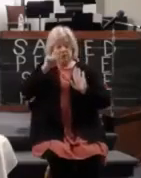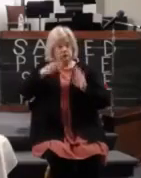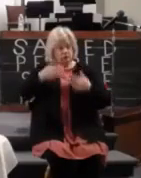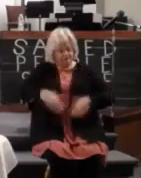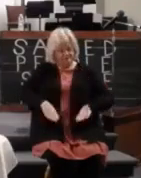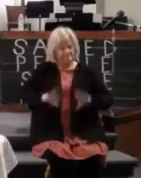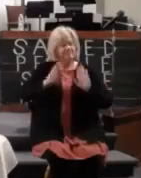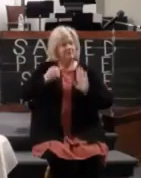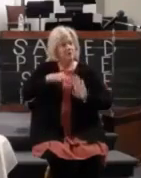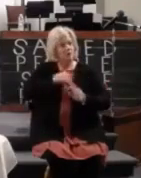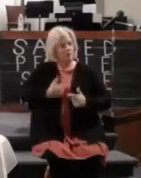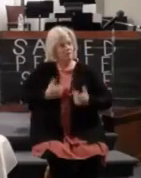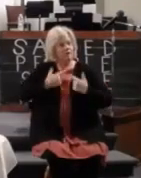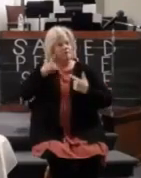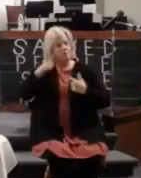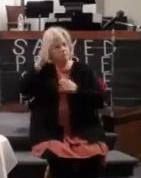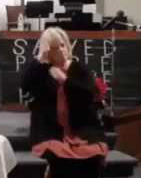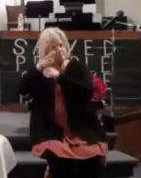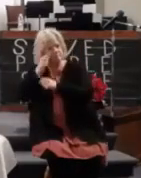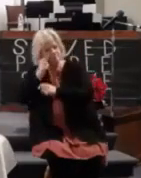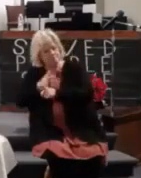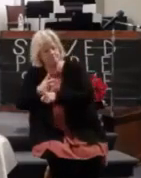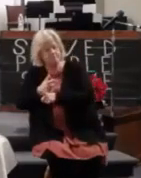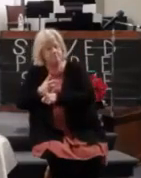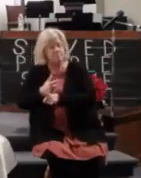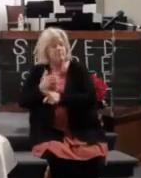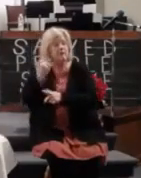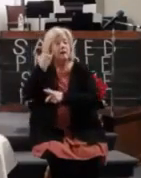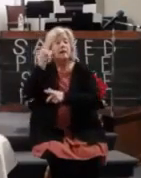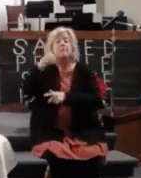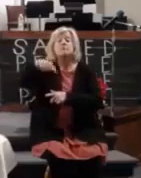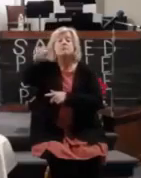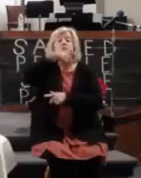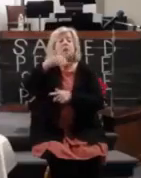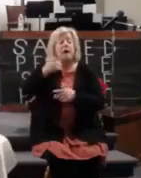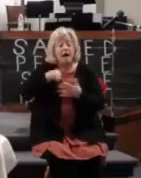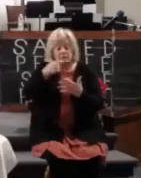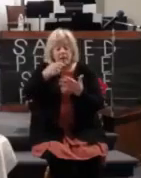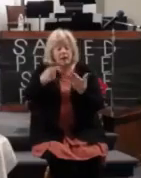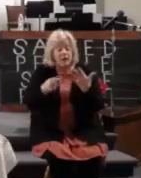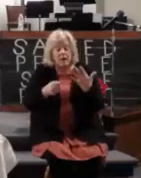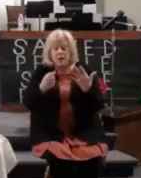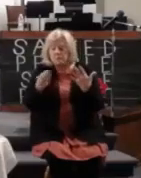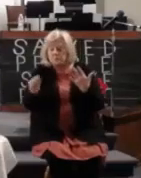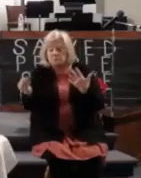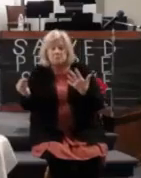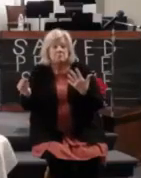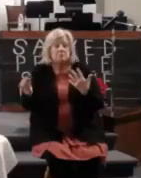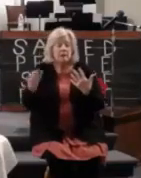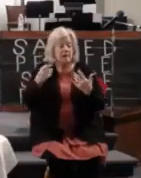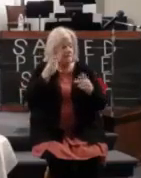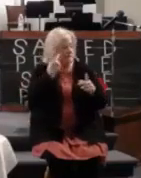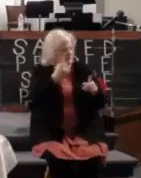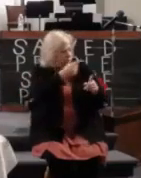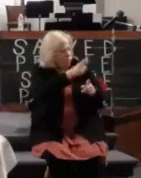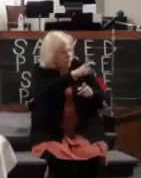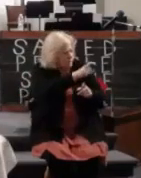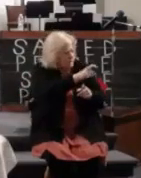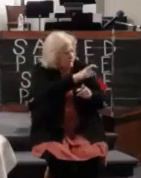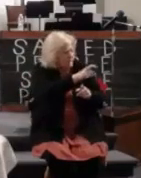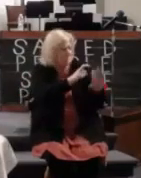brothers. If anyone has material possessions and sees his brother in need, but has no pity on